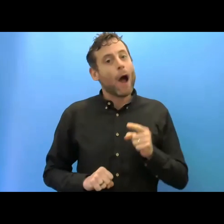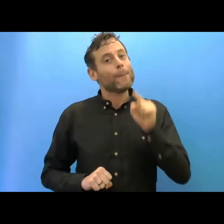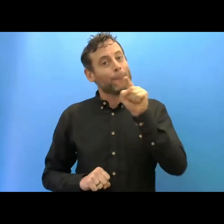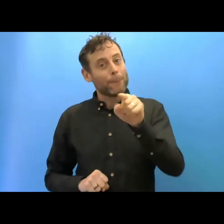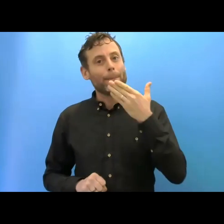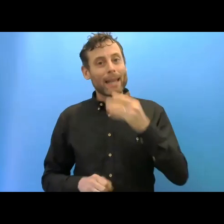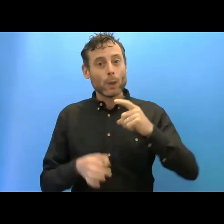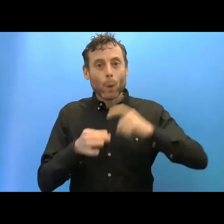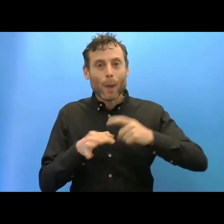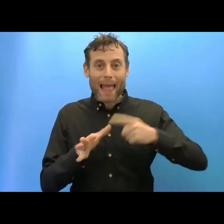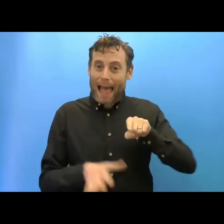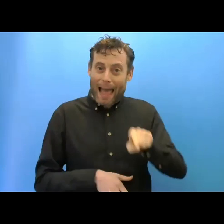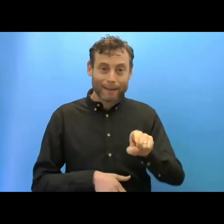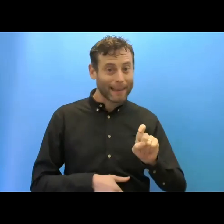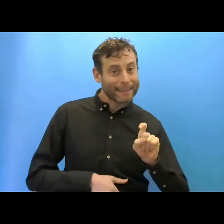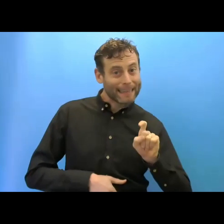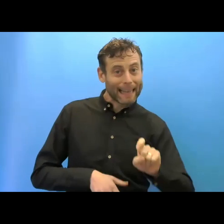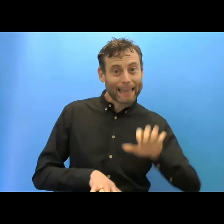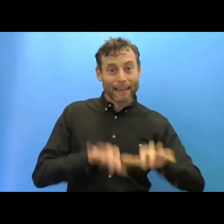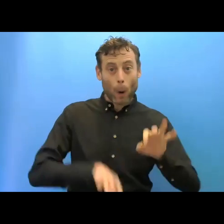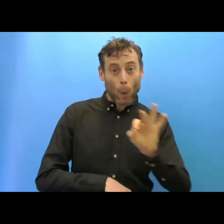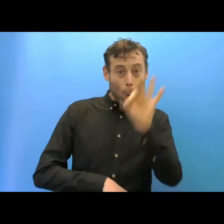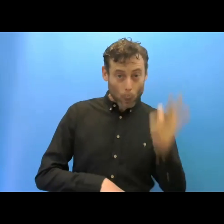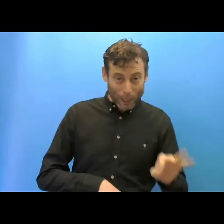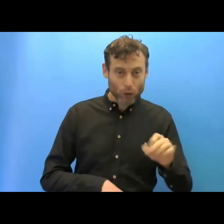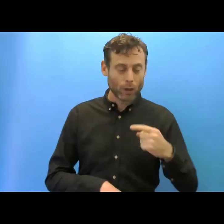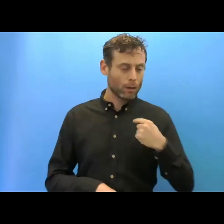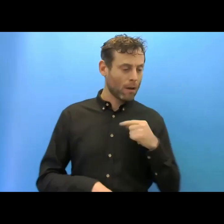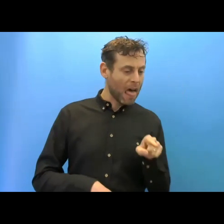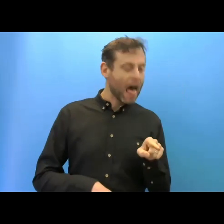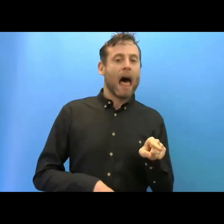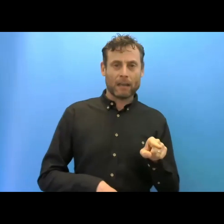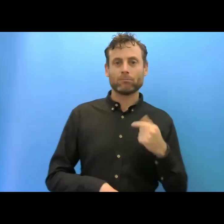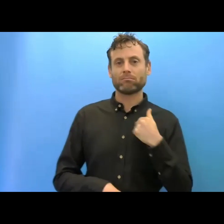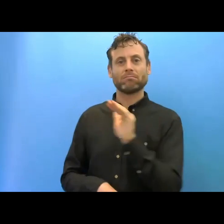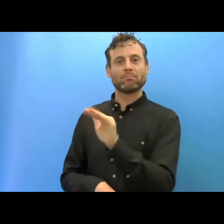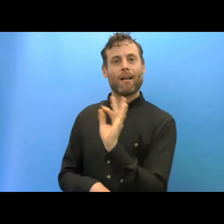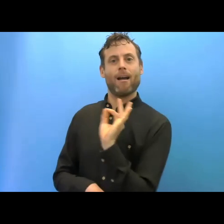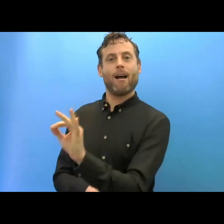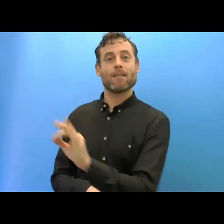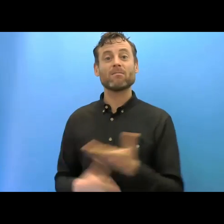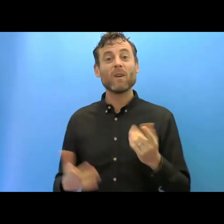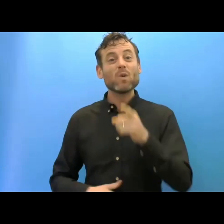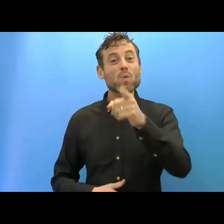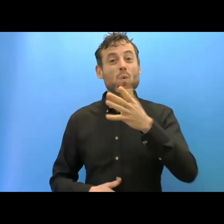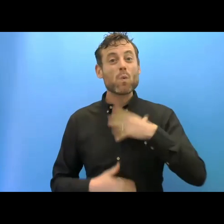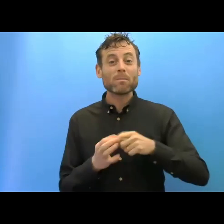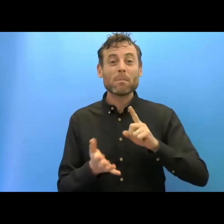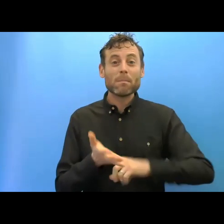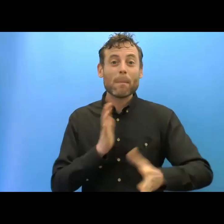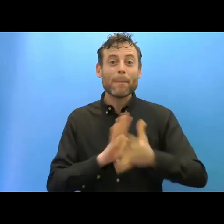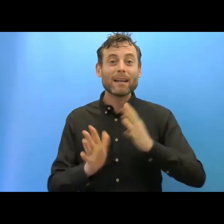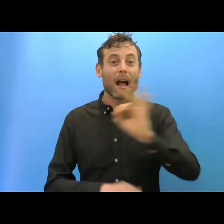on my screen and I can ask the artists your questions. Or if you need to ask through BSL or because you'd like to ask them in